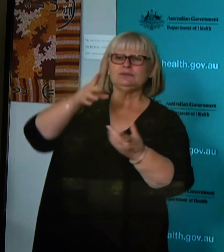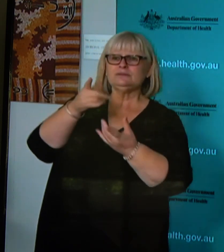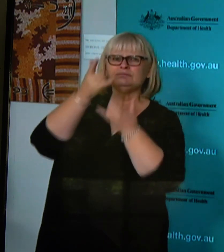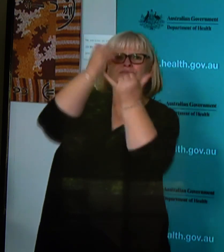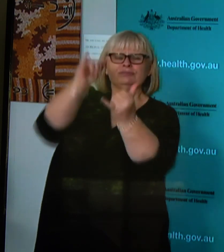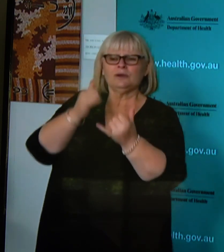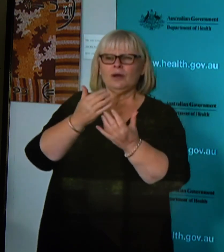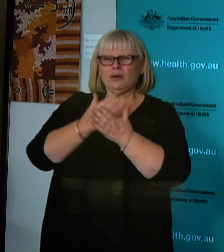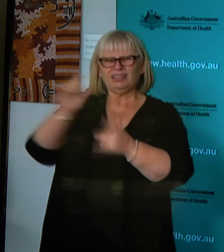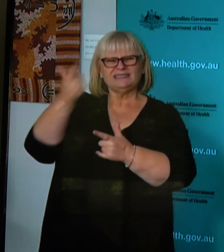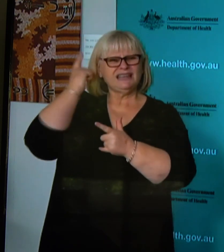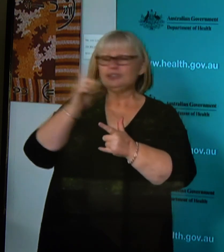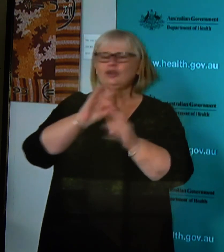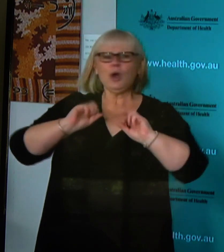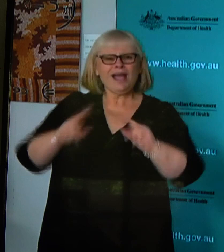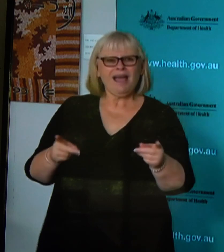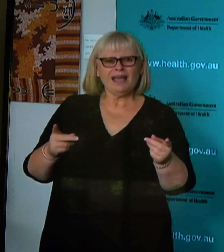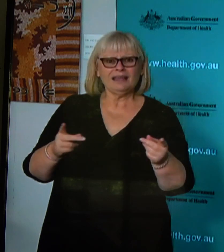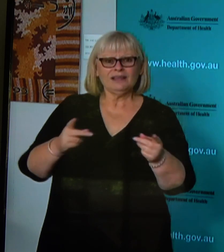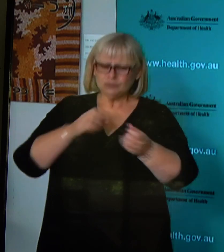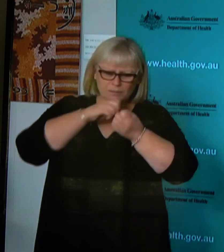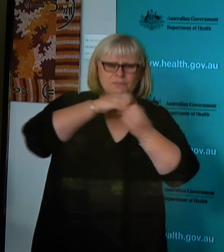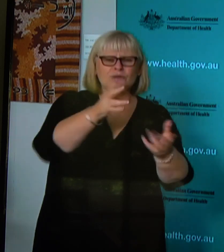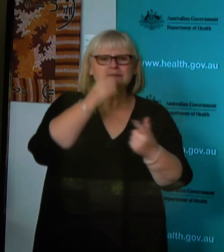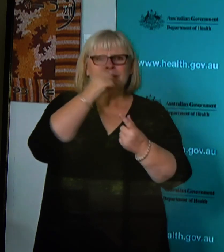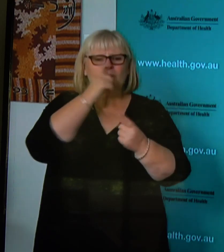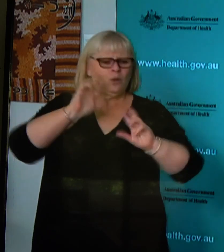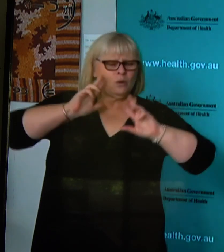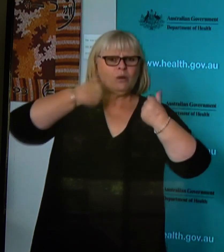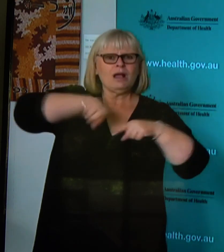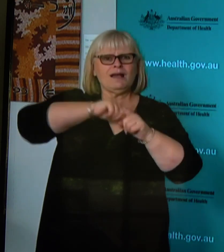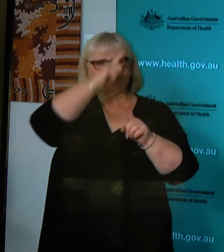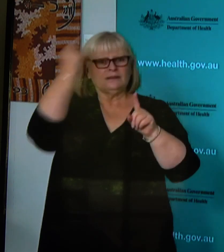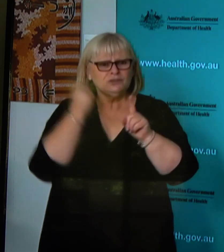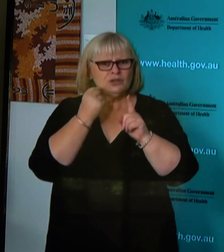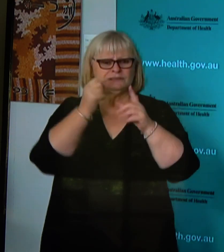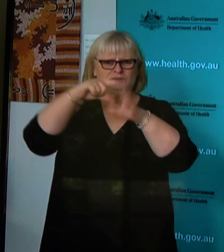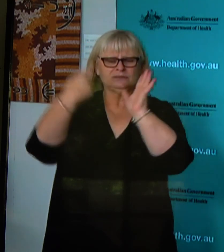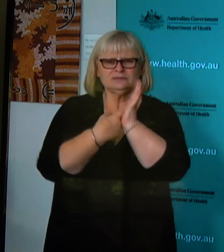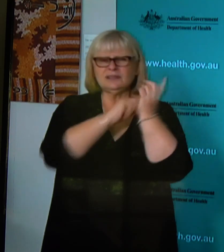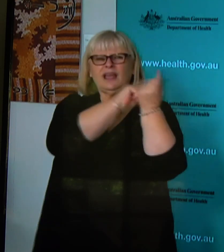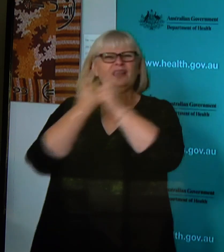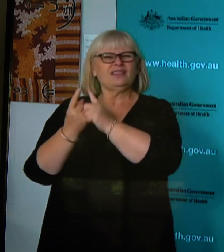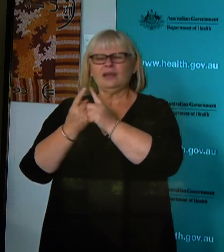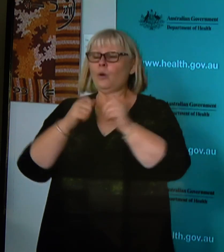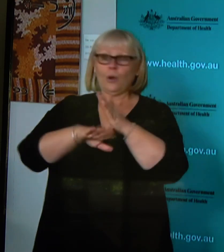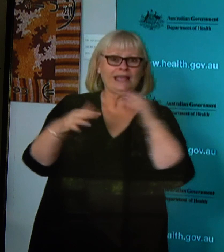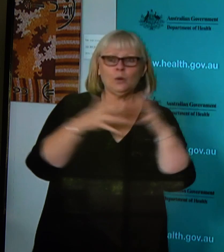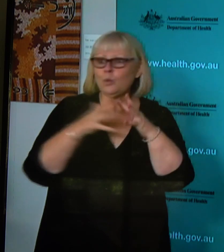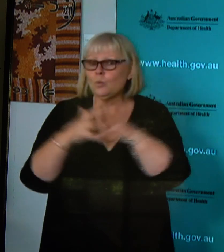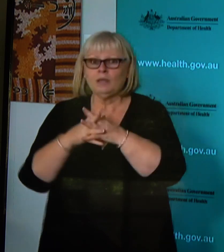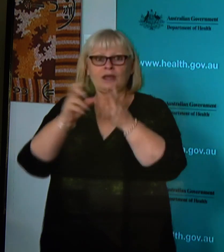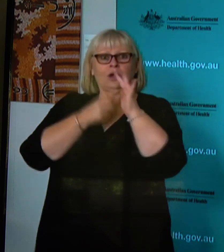who are teaching our kids. It is not okay to be abusing people and being angry at people at Woolworths and